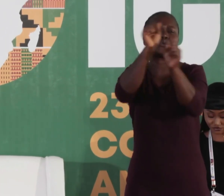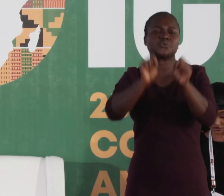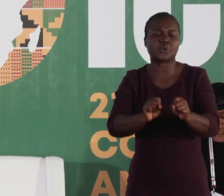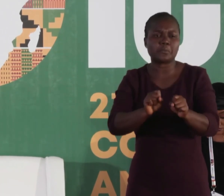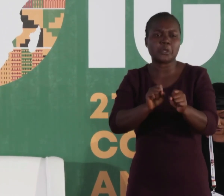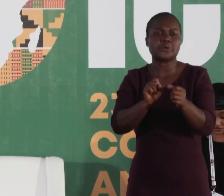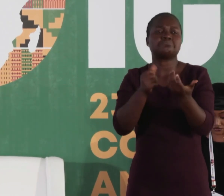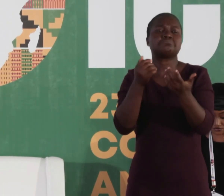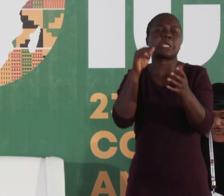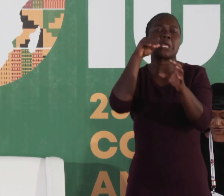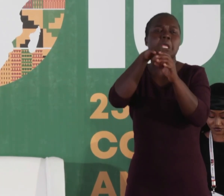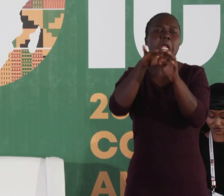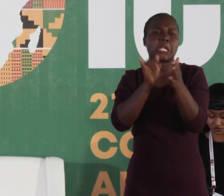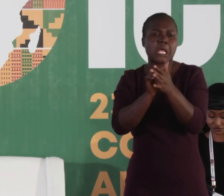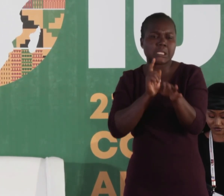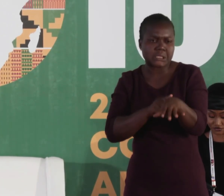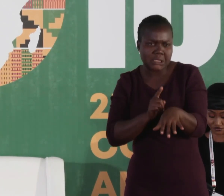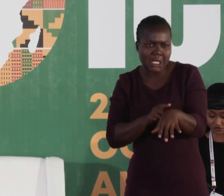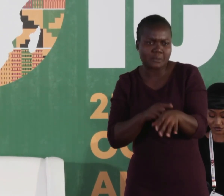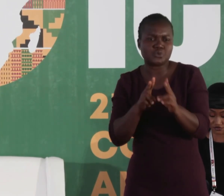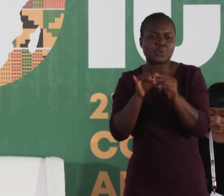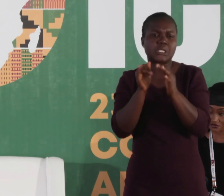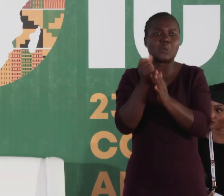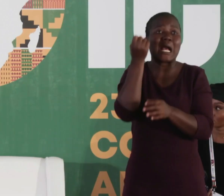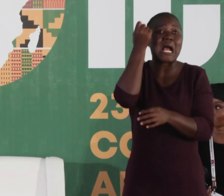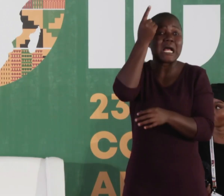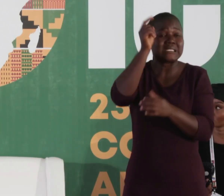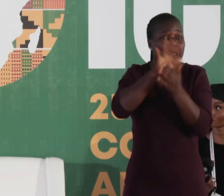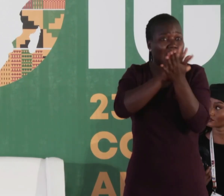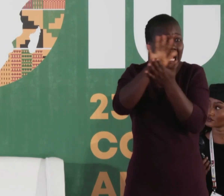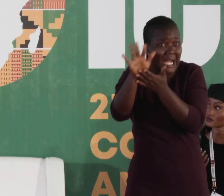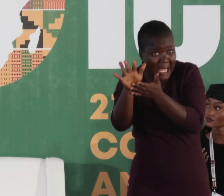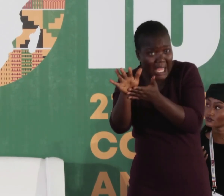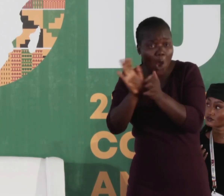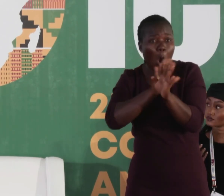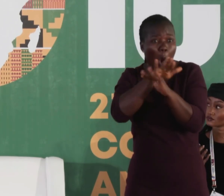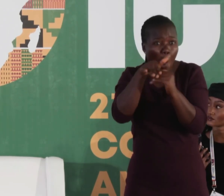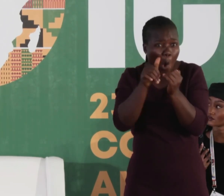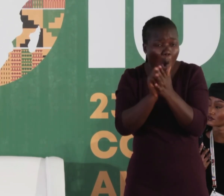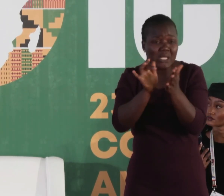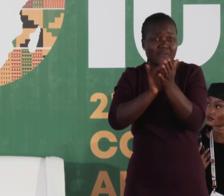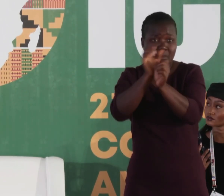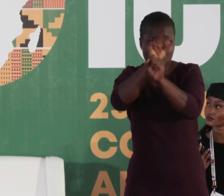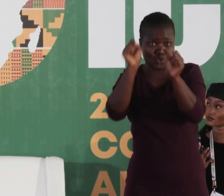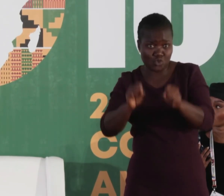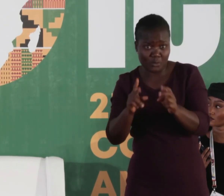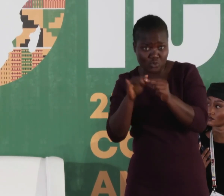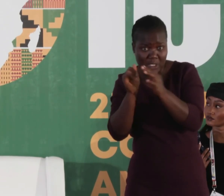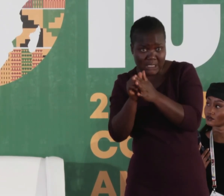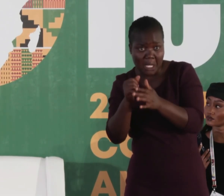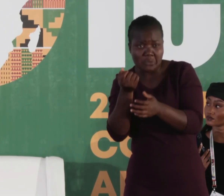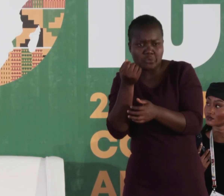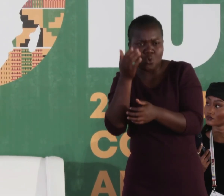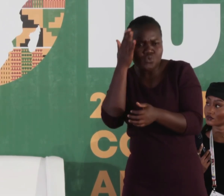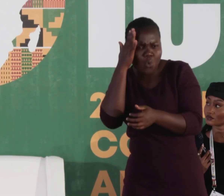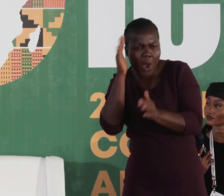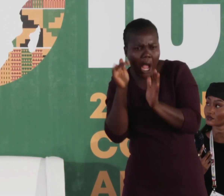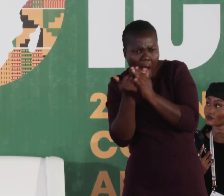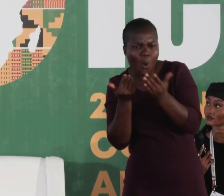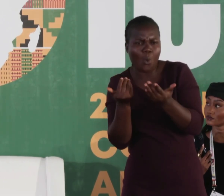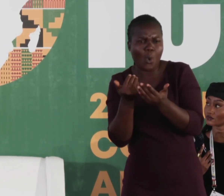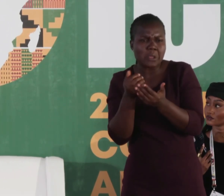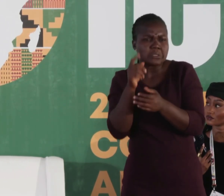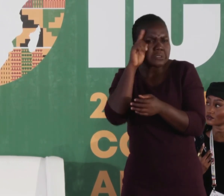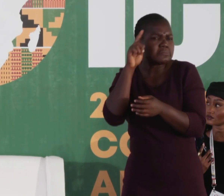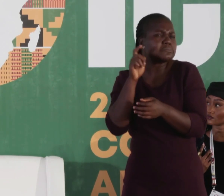to understand the pharmacy environment in which female sex workers had collected their refills, and also observing social